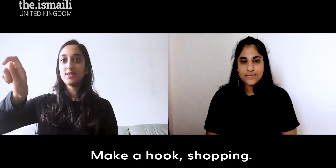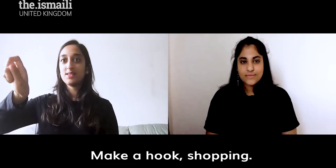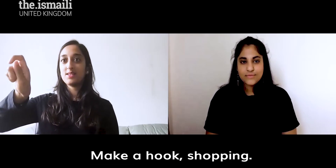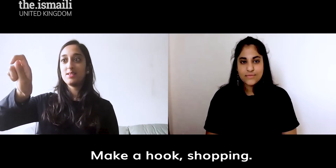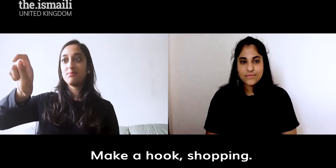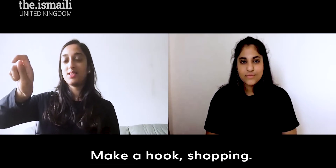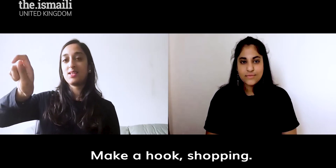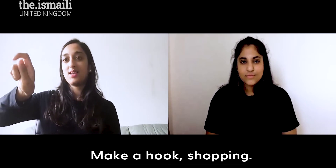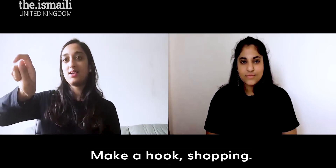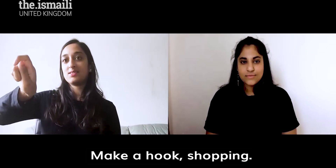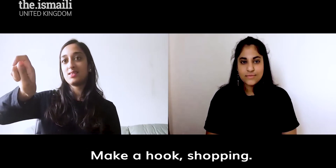Make a lot.